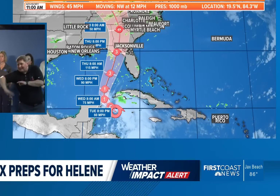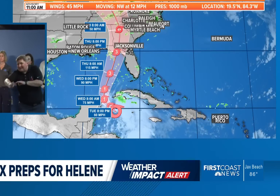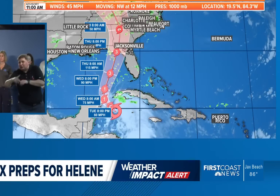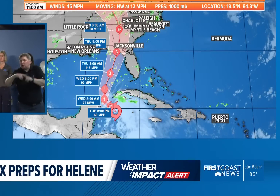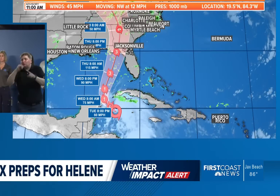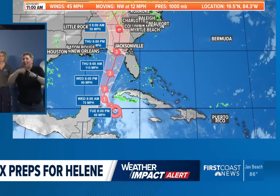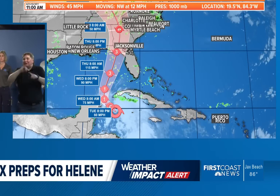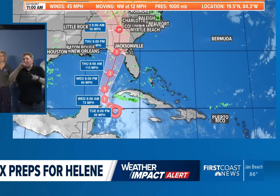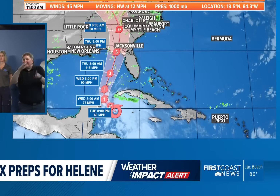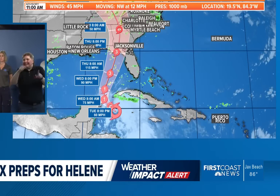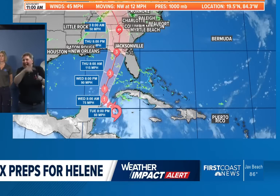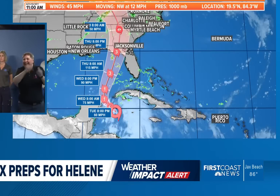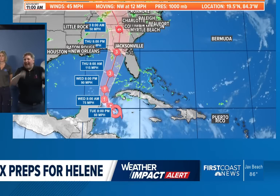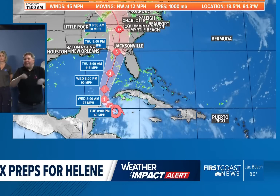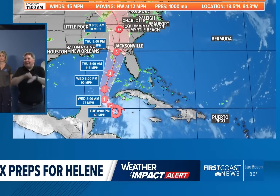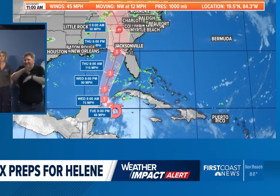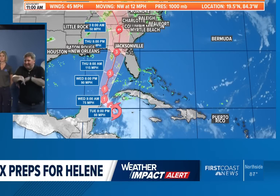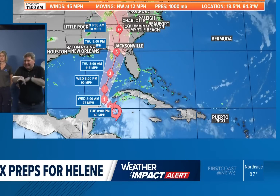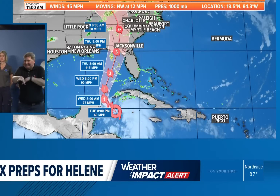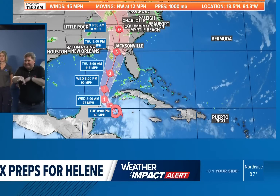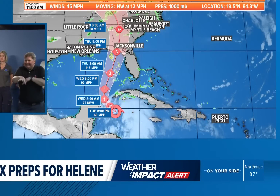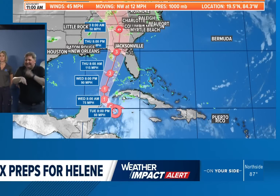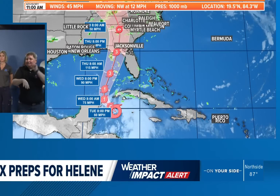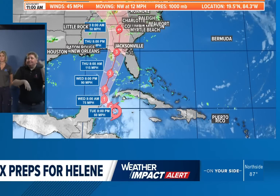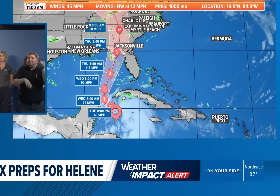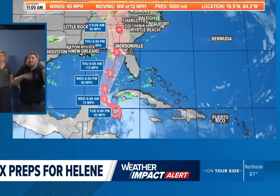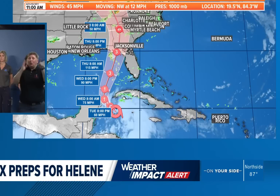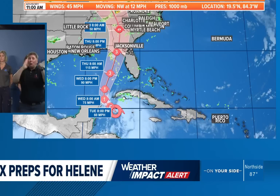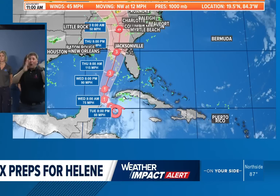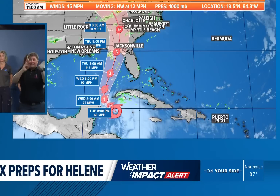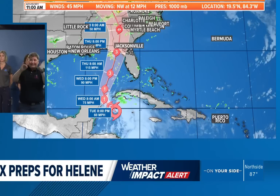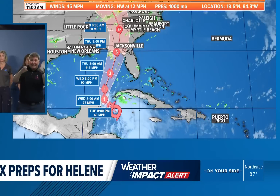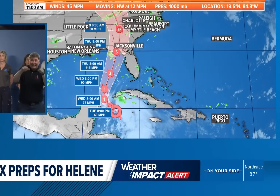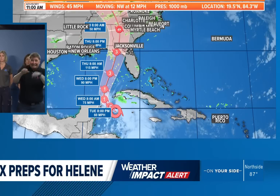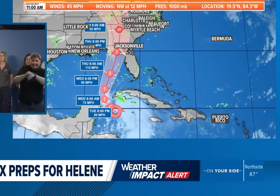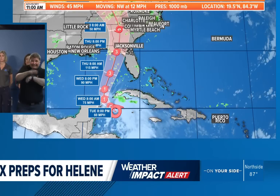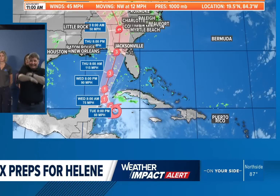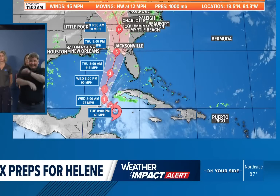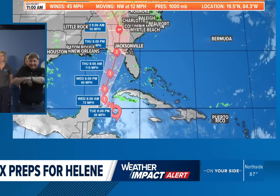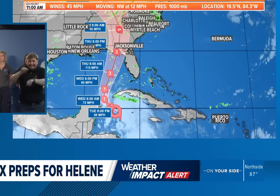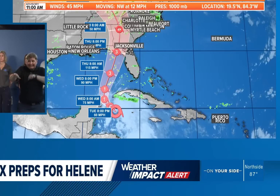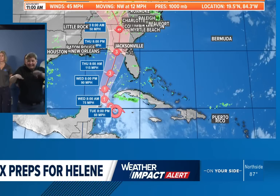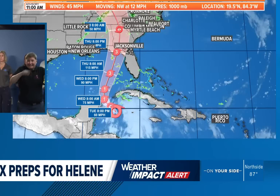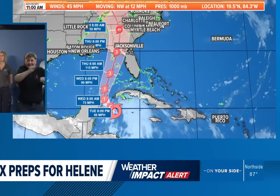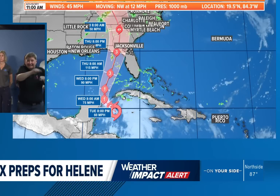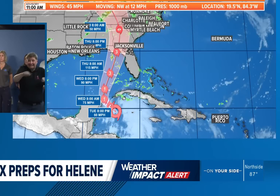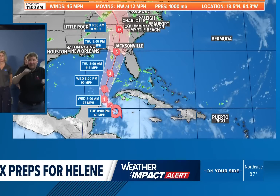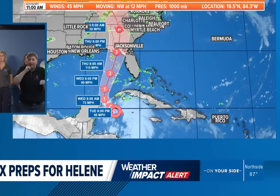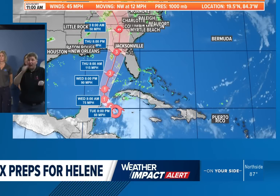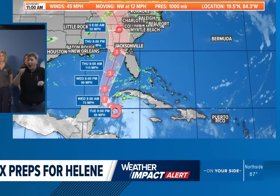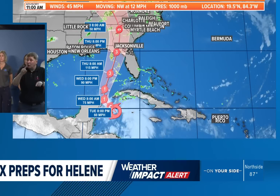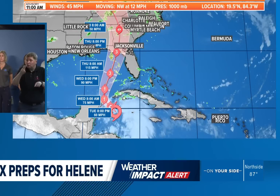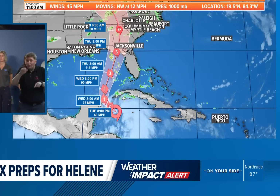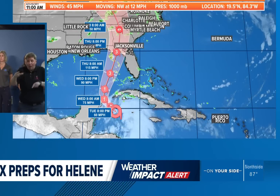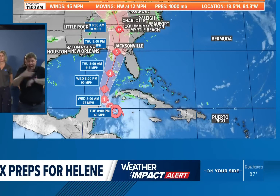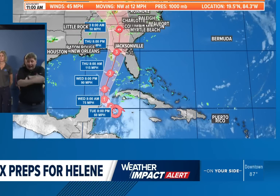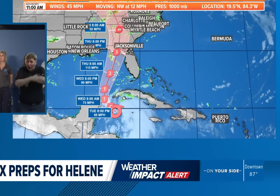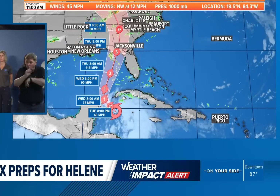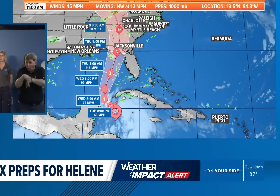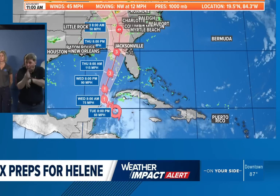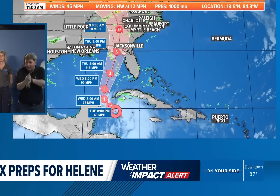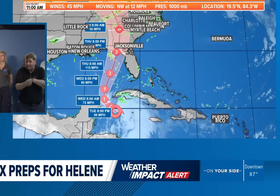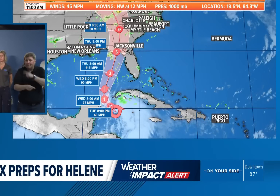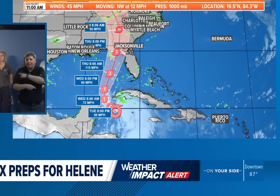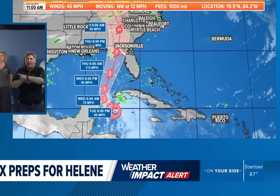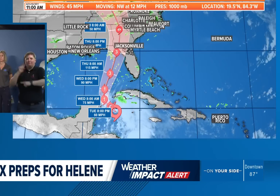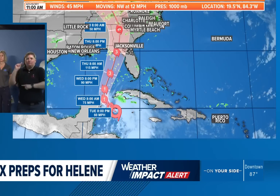Will JEA send power crews to other places outside of Duval? first we take care of here and all the problems we have here, but we